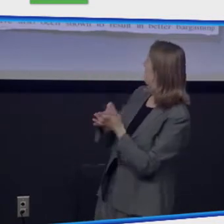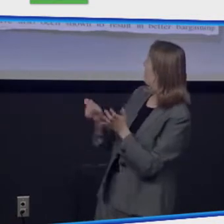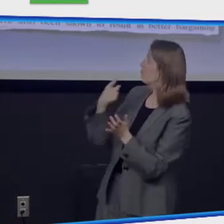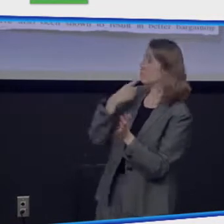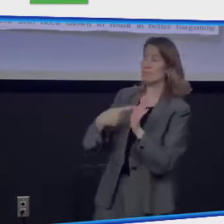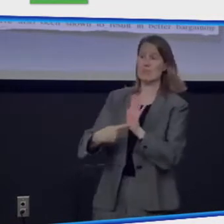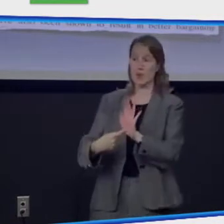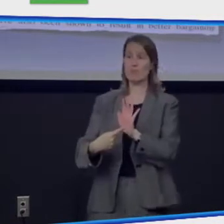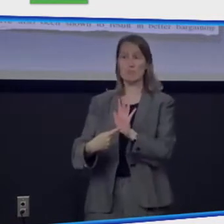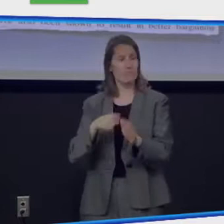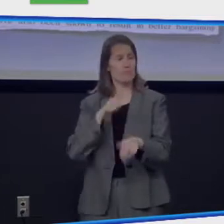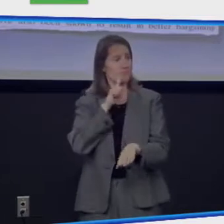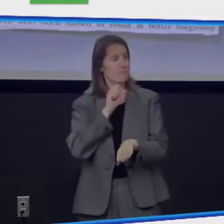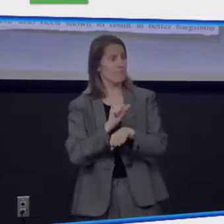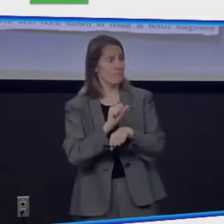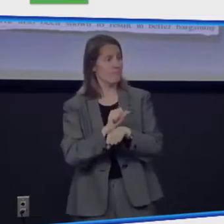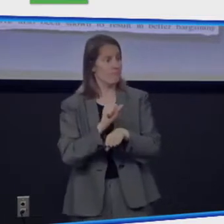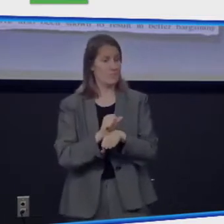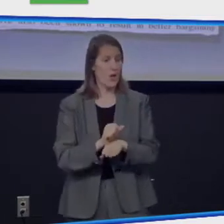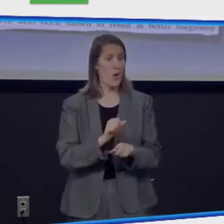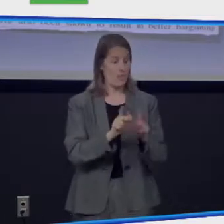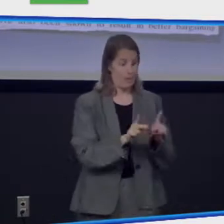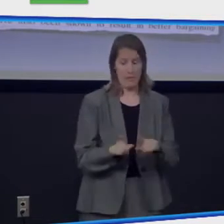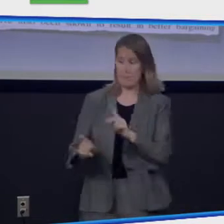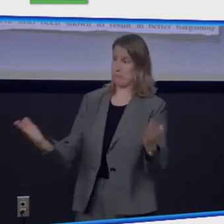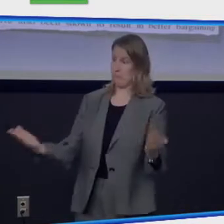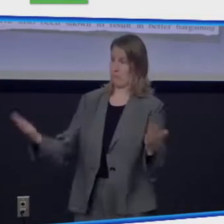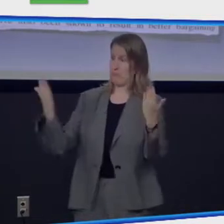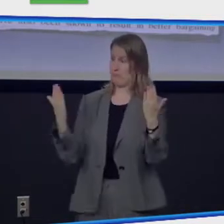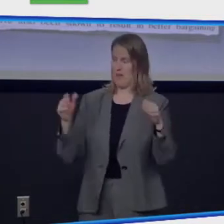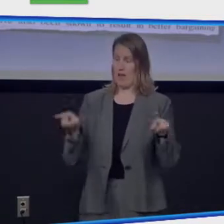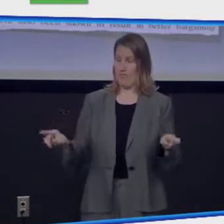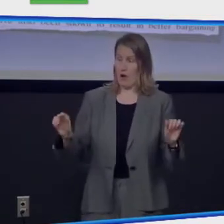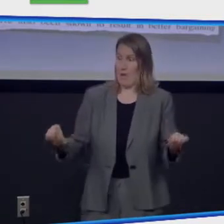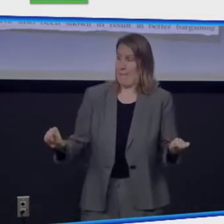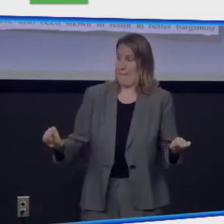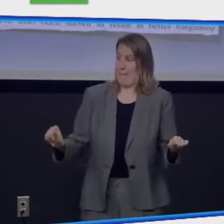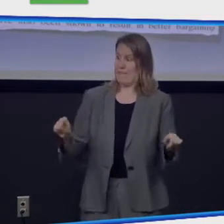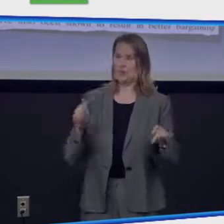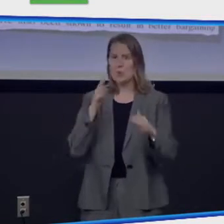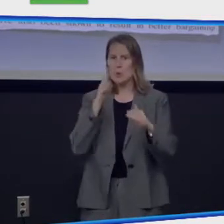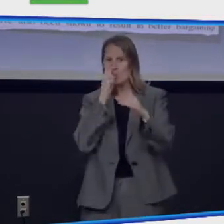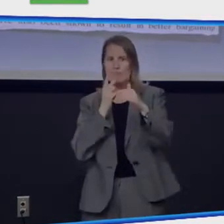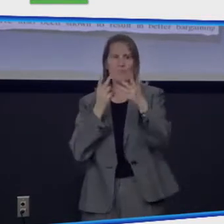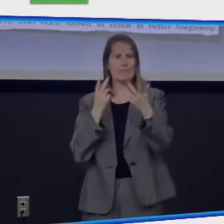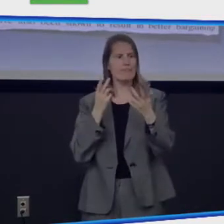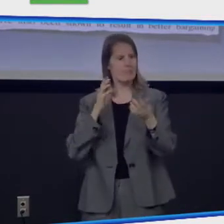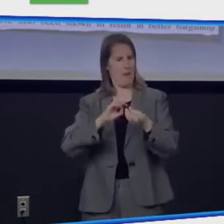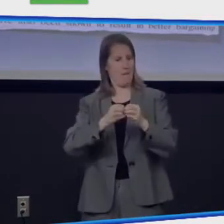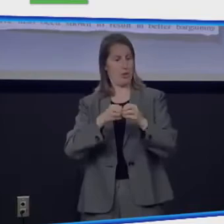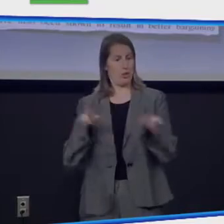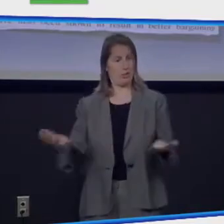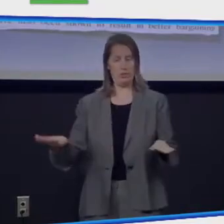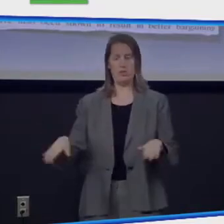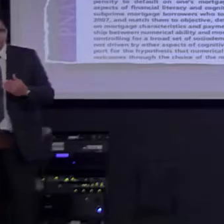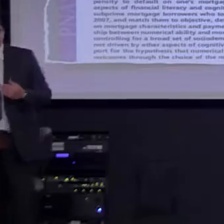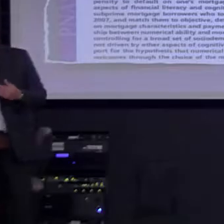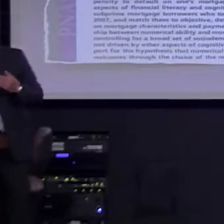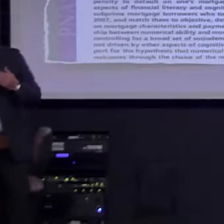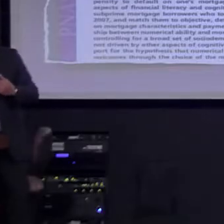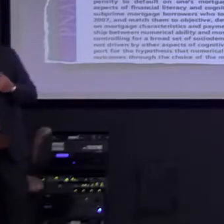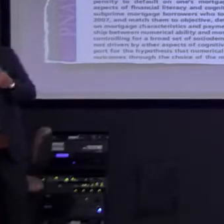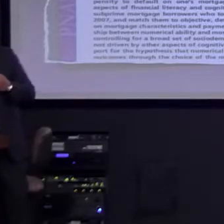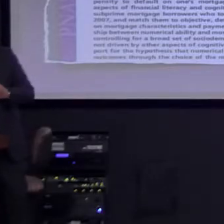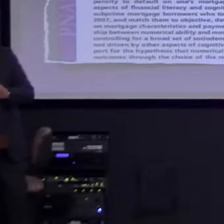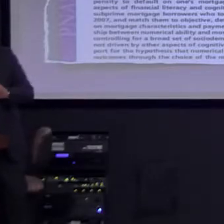show that individual differences in numerical ability predict mortgage default. That is, those individuals who have poorer numerical